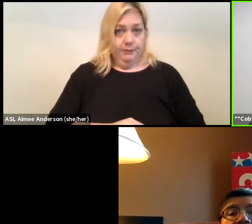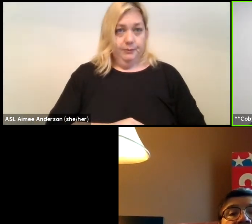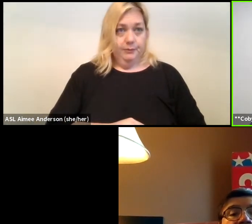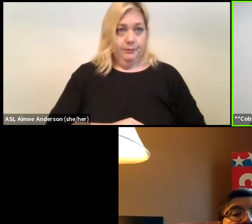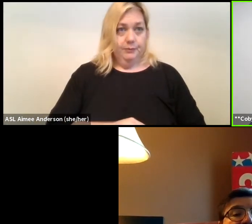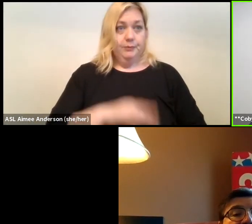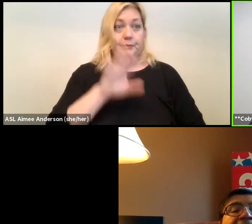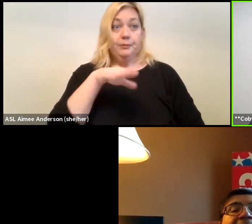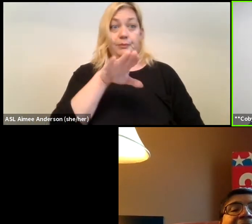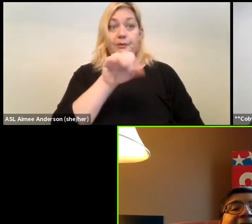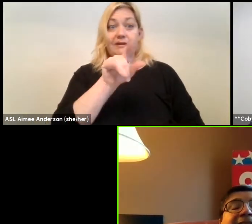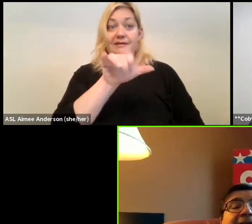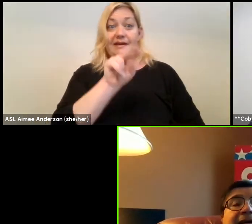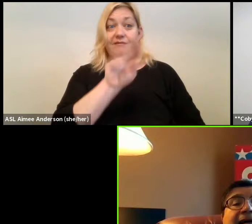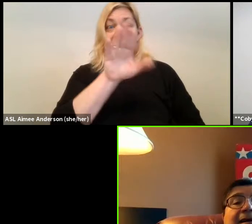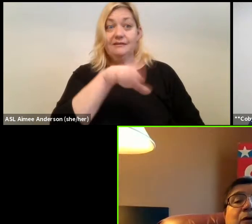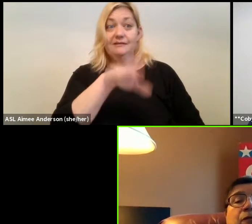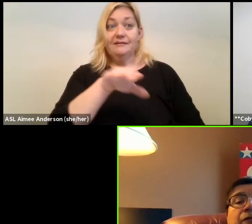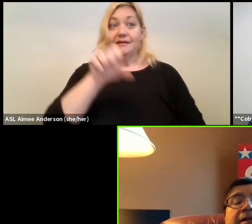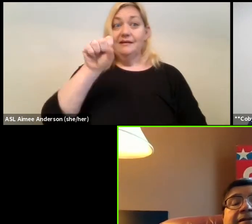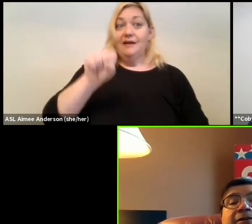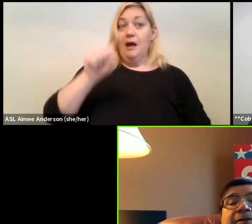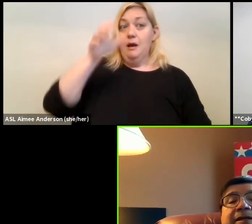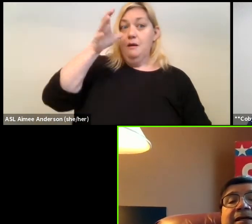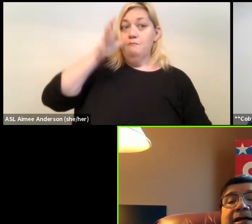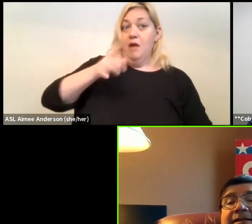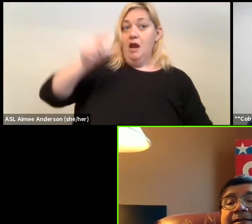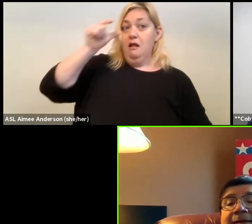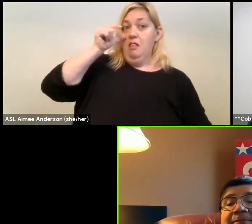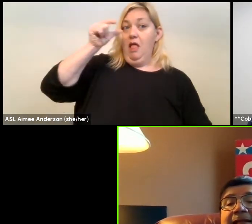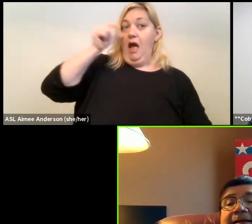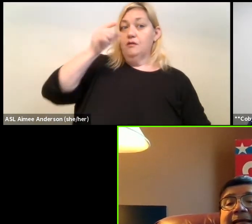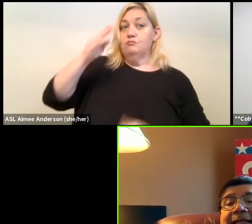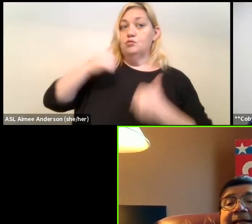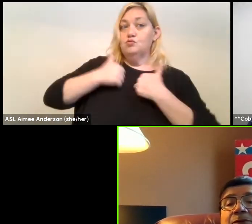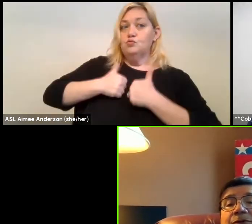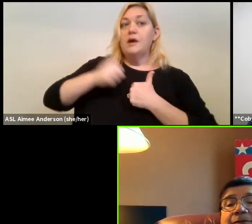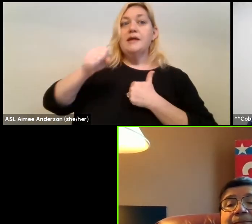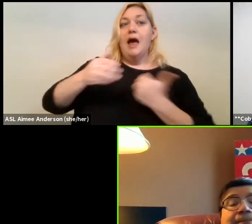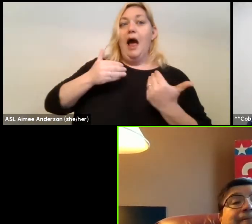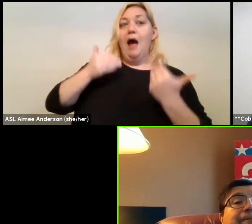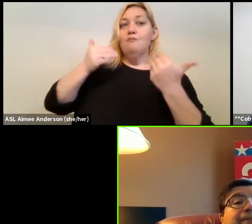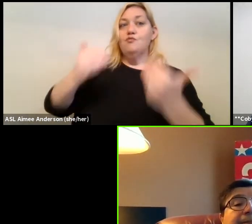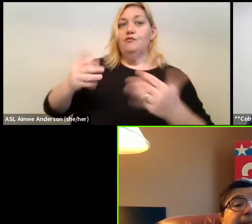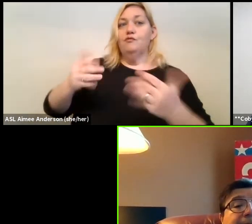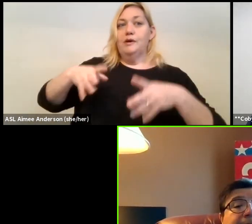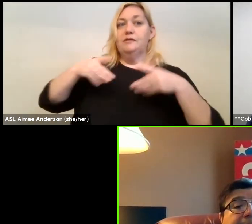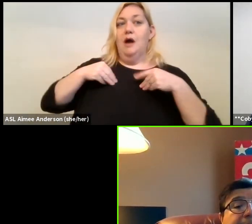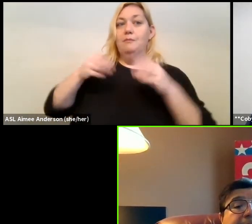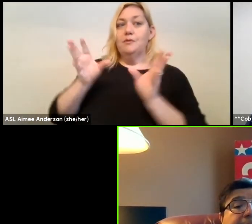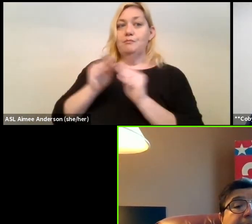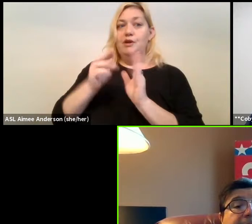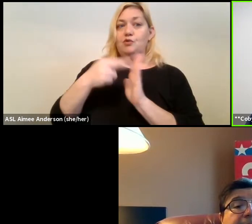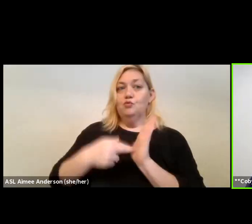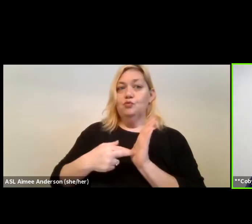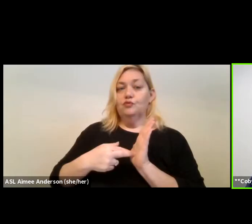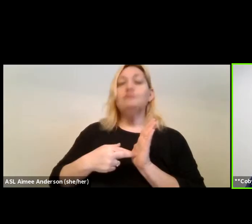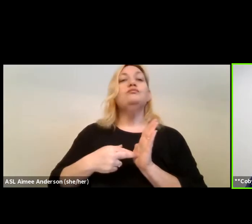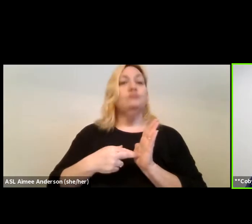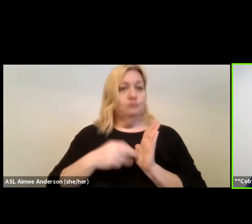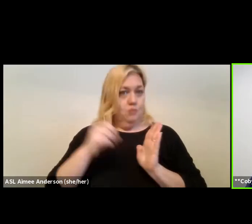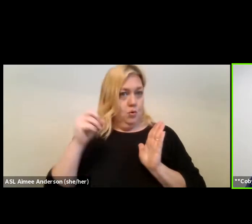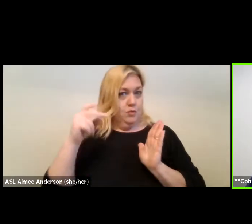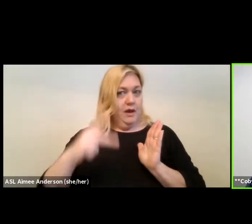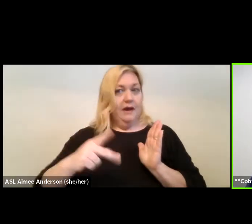Steve, I think. Yes, I move to adopt the meeting rules. Okay. Is